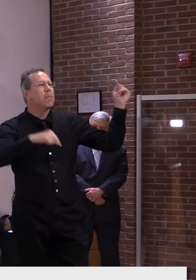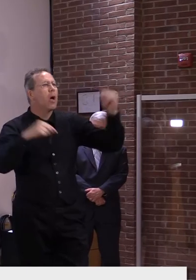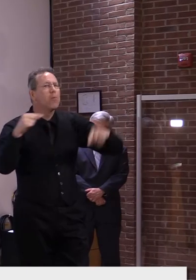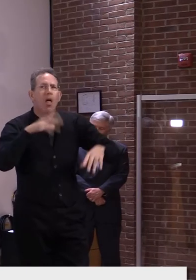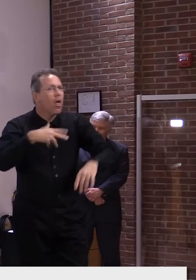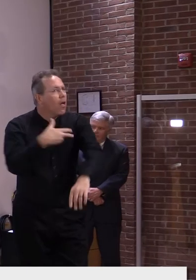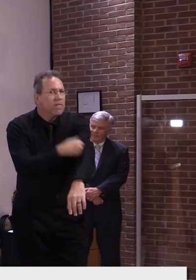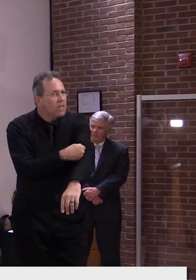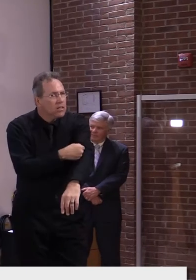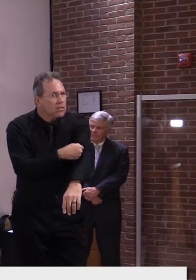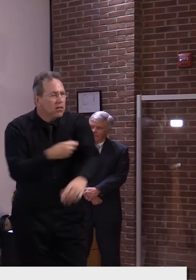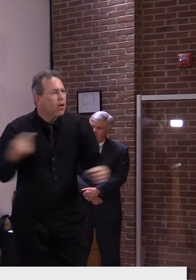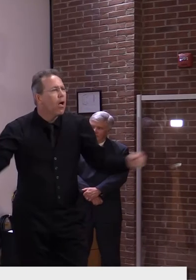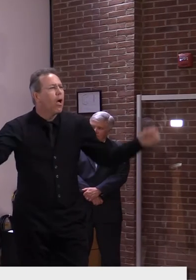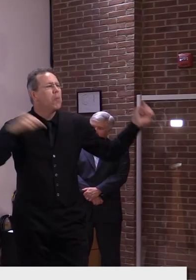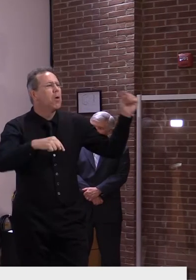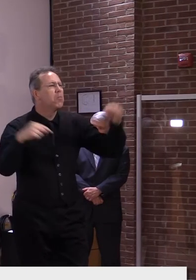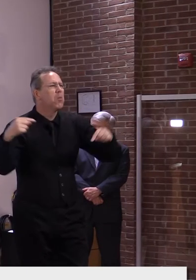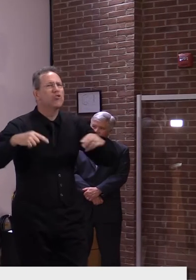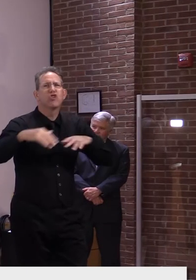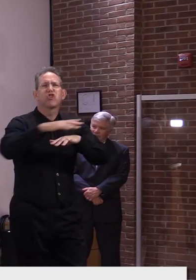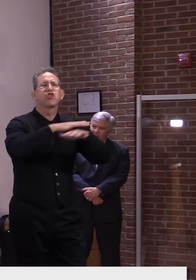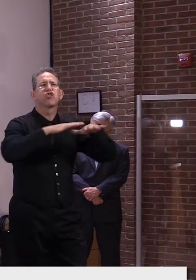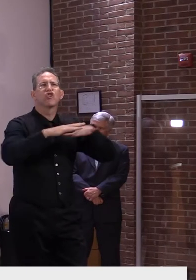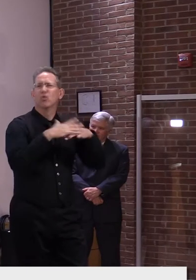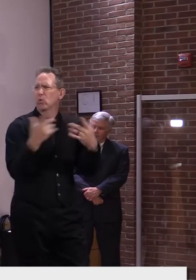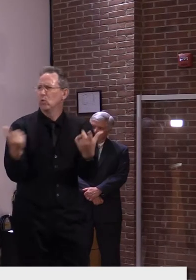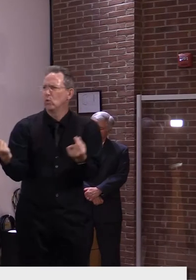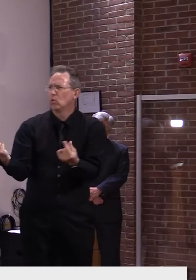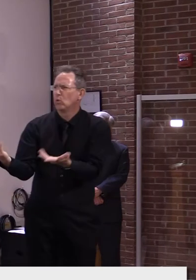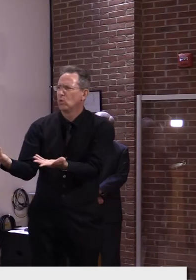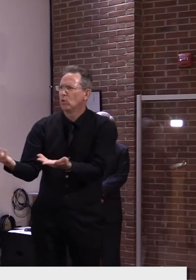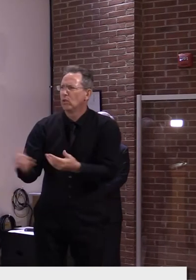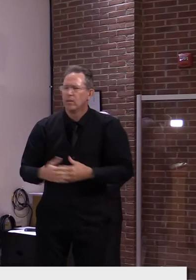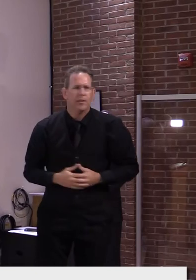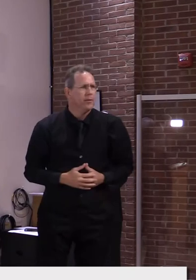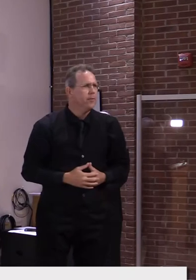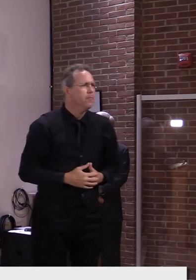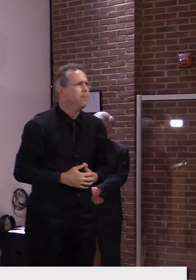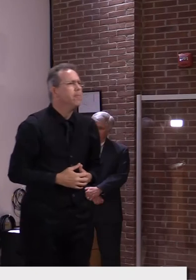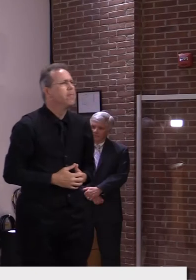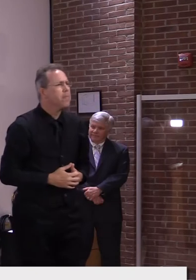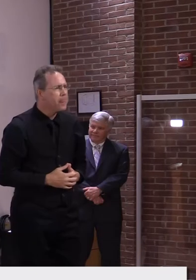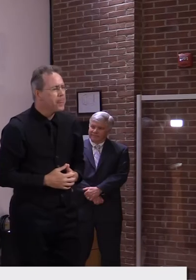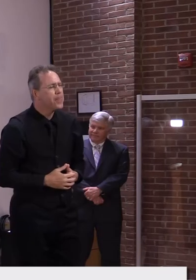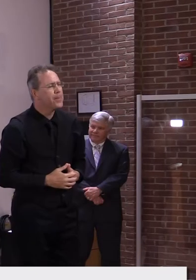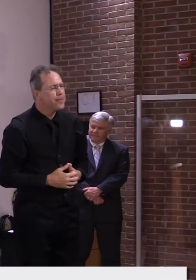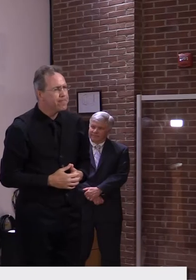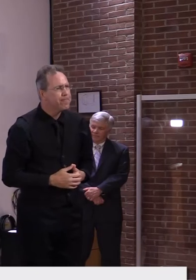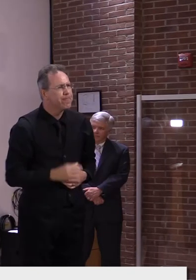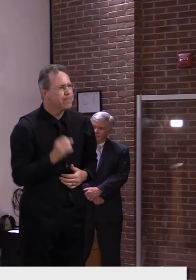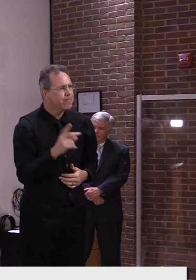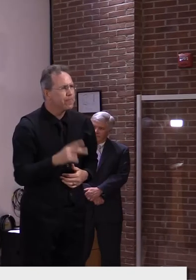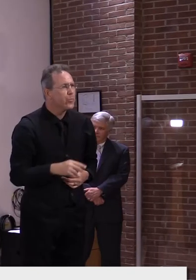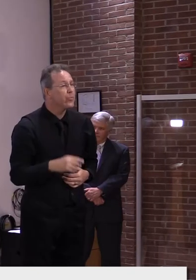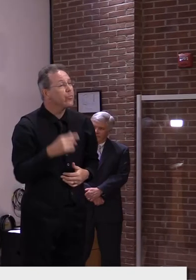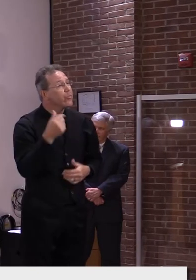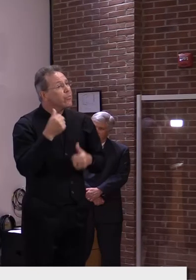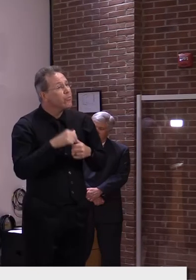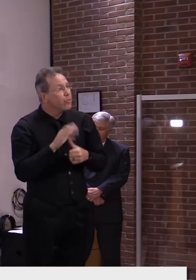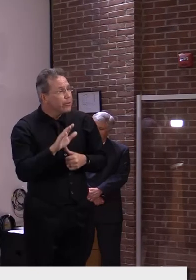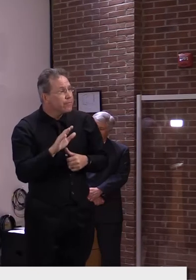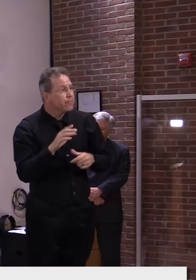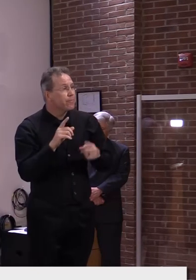Vermont? Just talk about that a little bit. Sure. I mean, still, the overwhelming data dating way